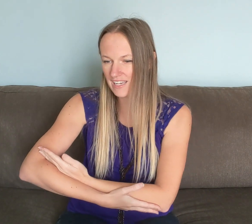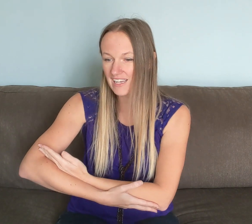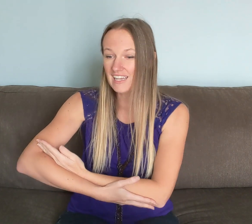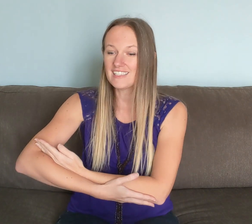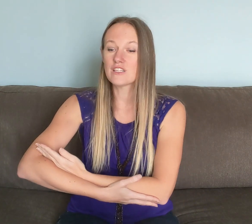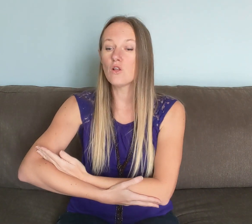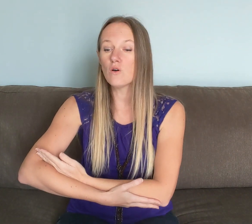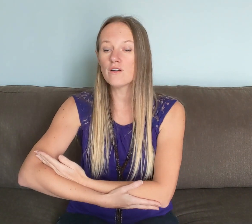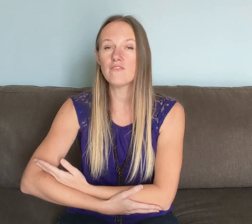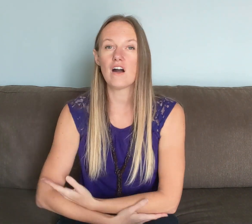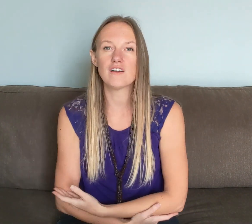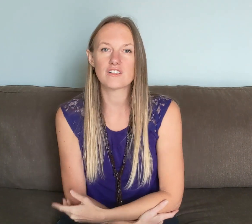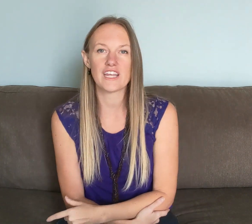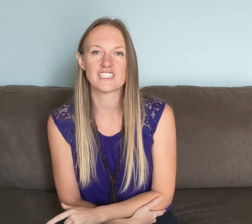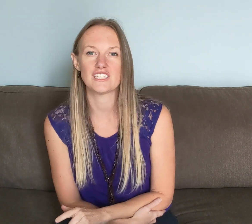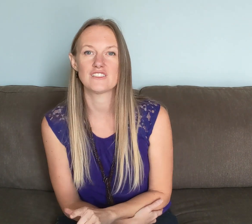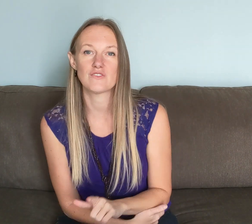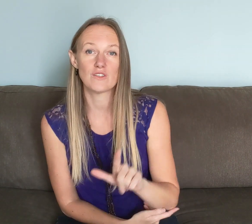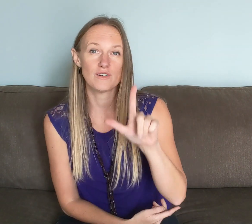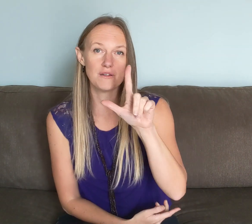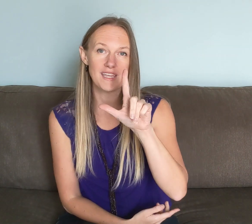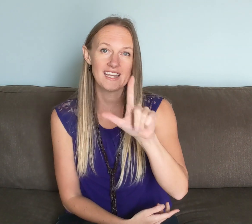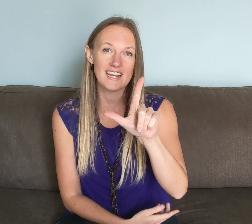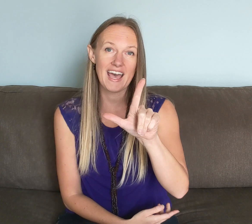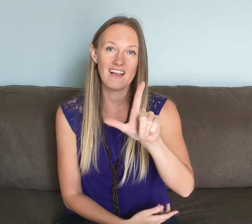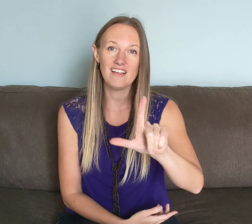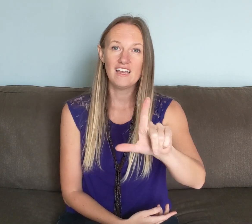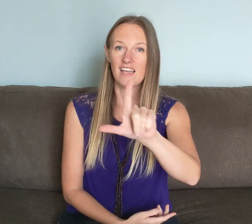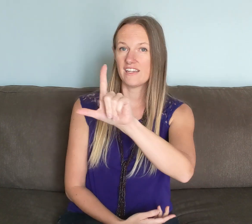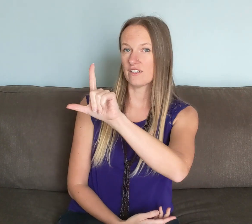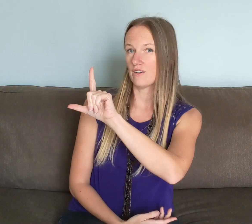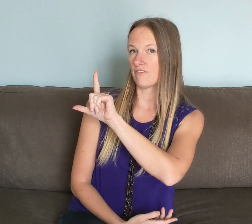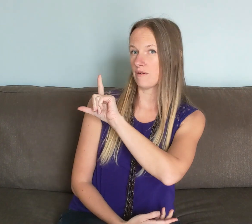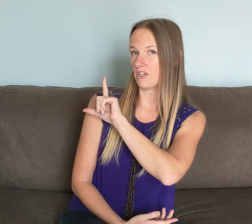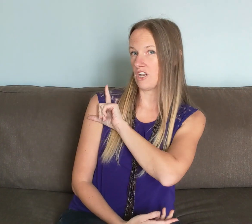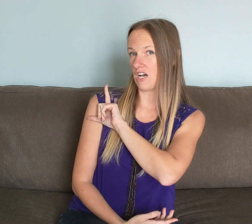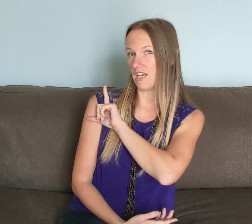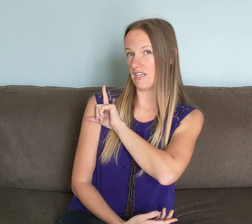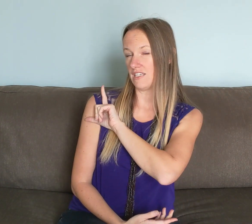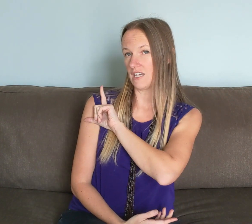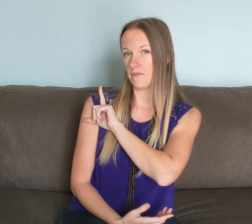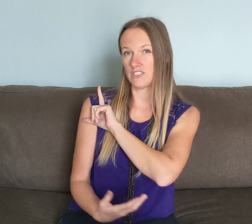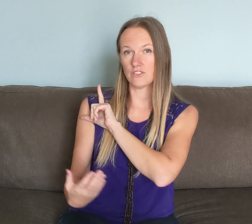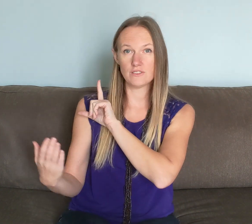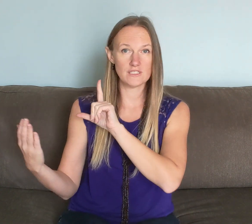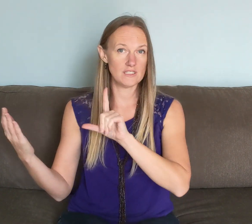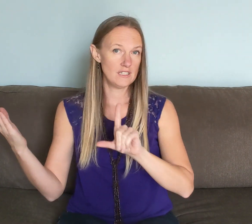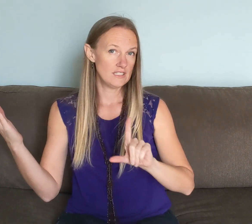boy is Lord of all creation. So for Lord, you're making an L, and you're going from your non-dominant shoulder to